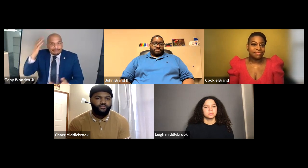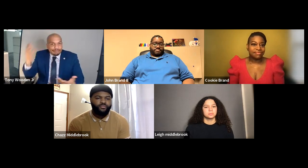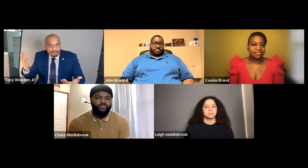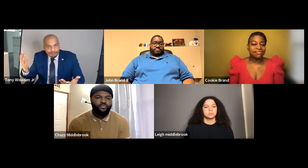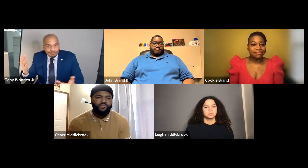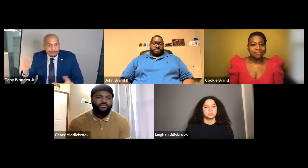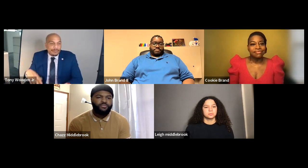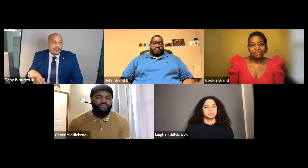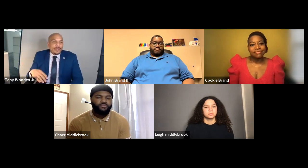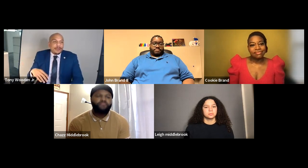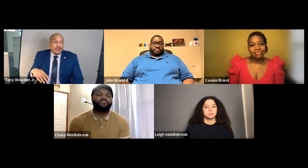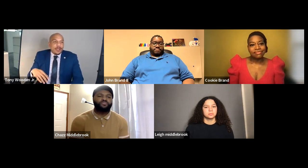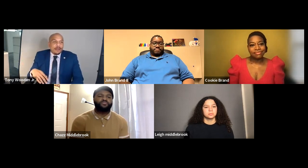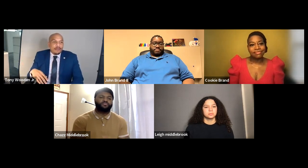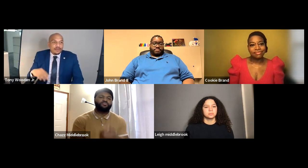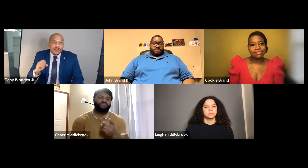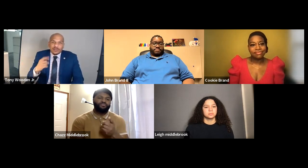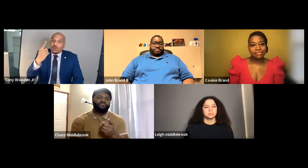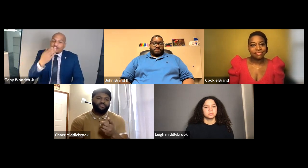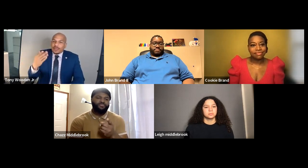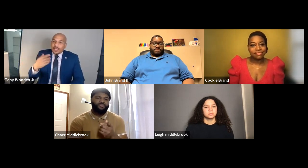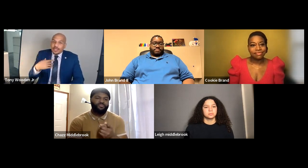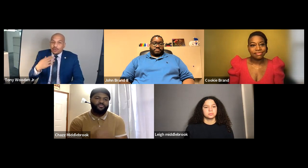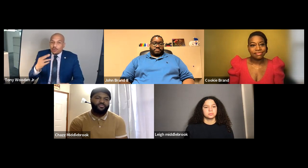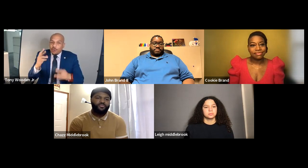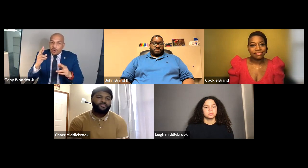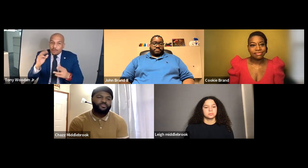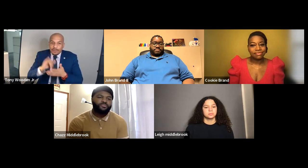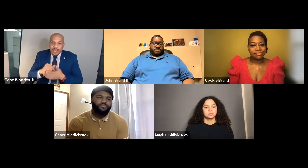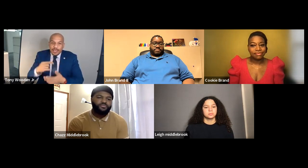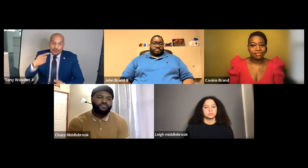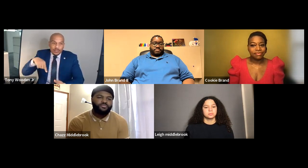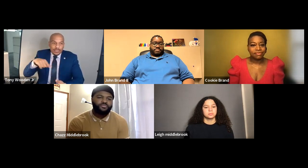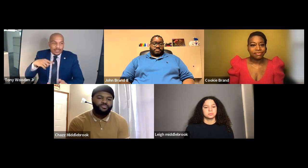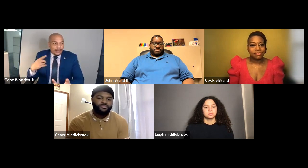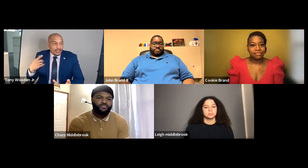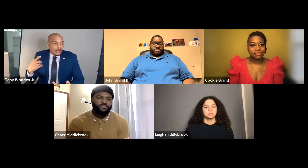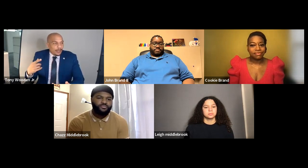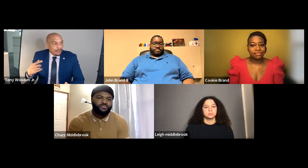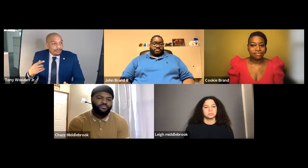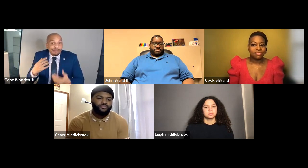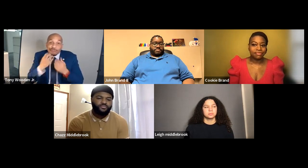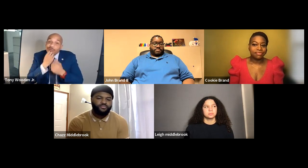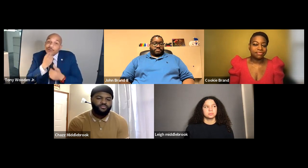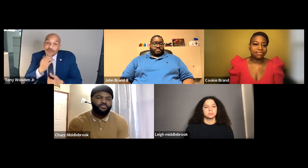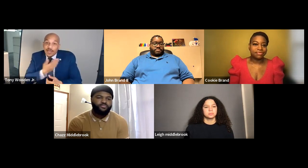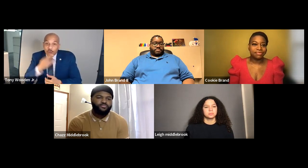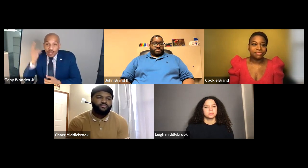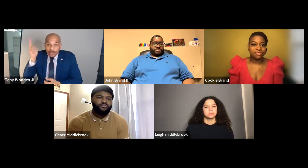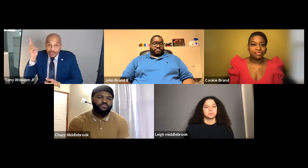generations don't know, or it gets disrupted in some way in the lines. So I really hope that